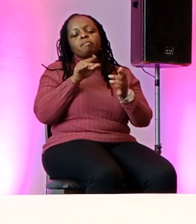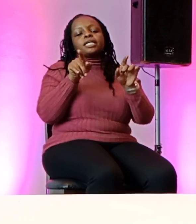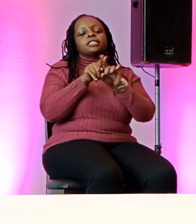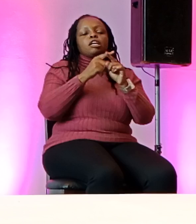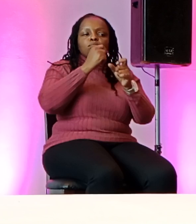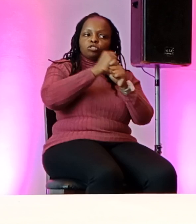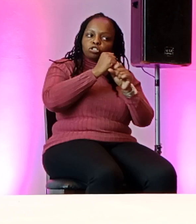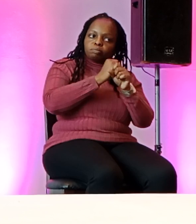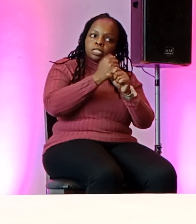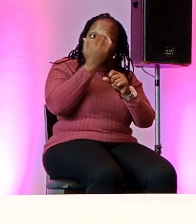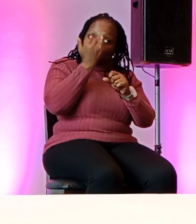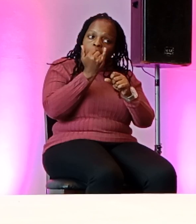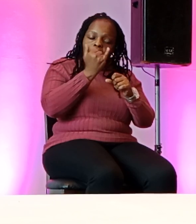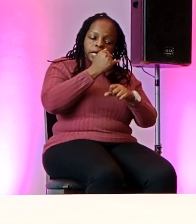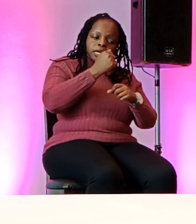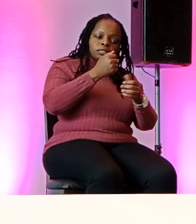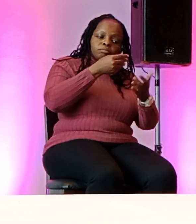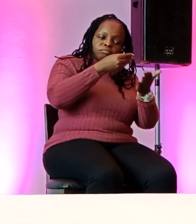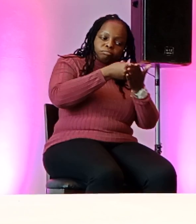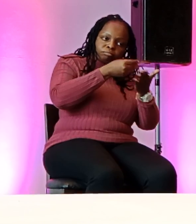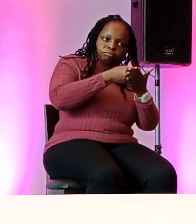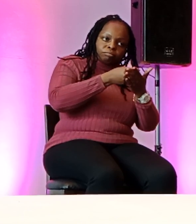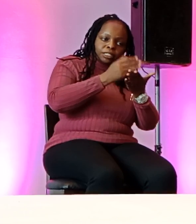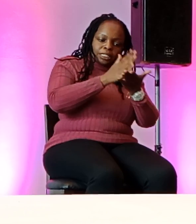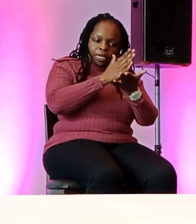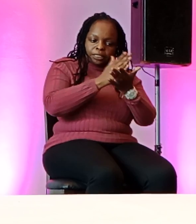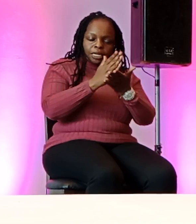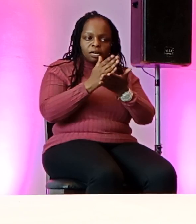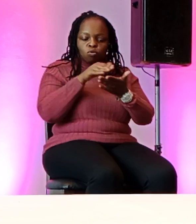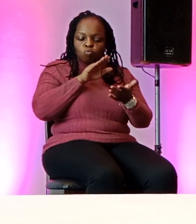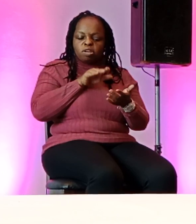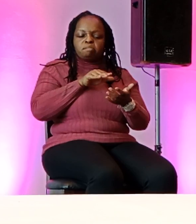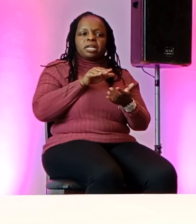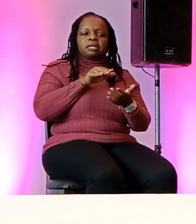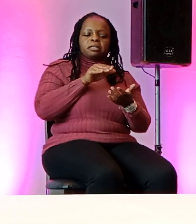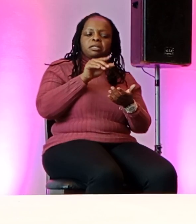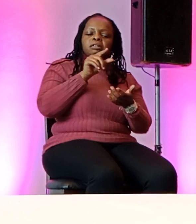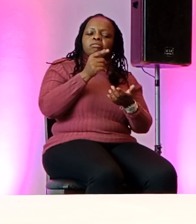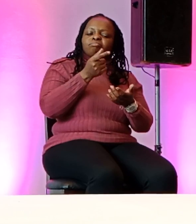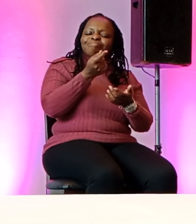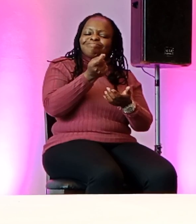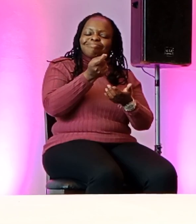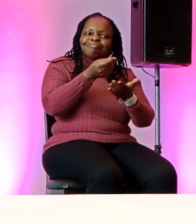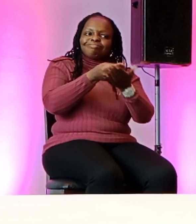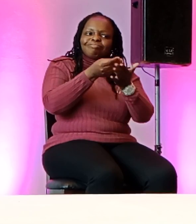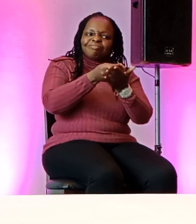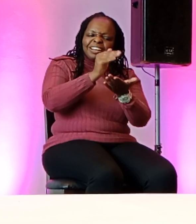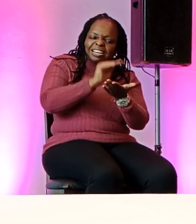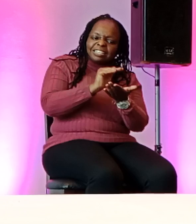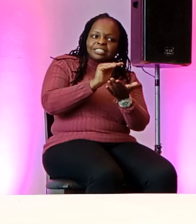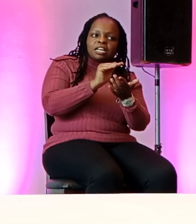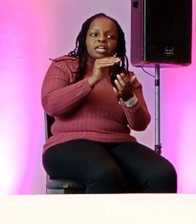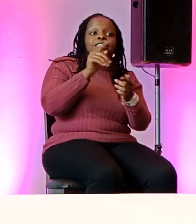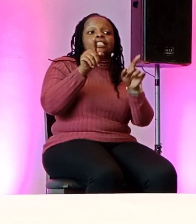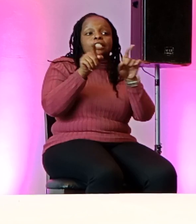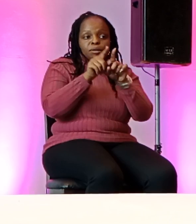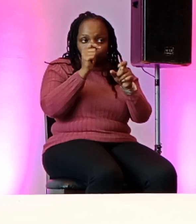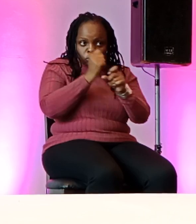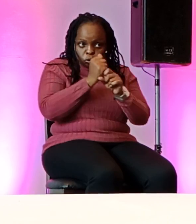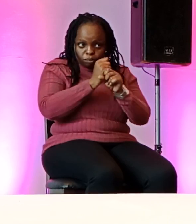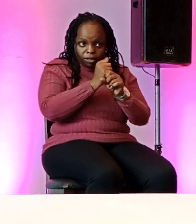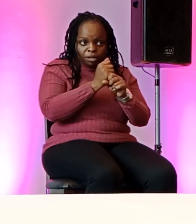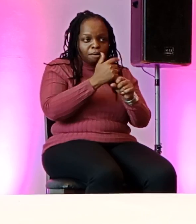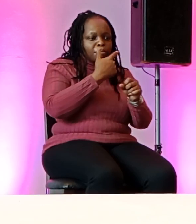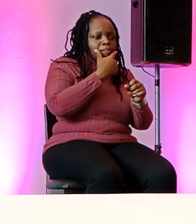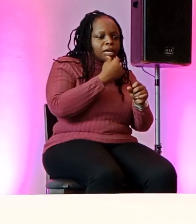in the wage sector, we are earning less for the same jobs as men. I am not giving a full prescription